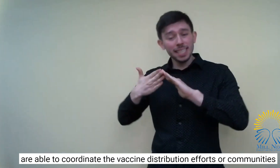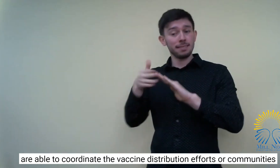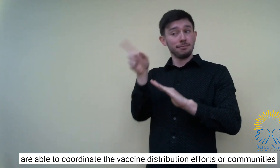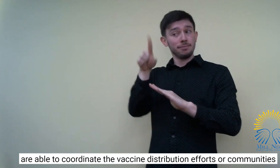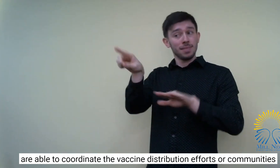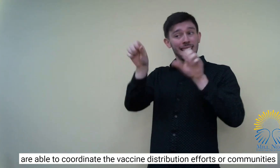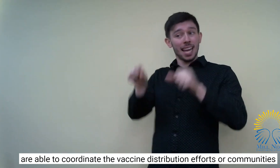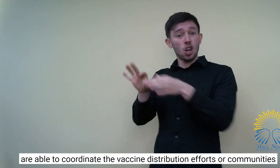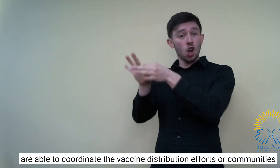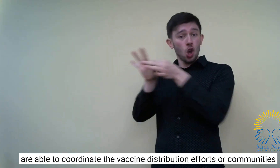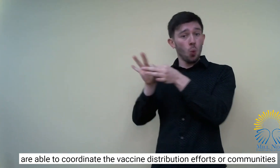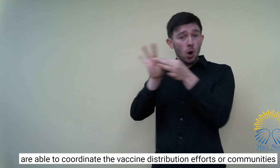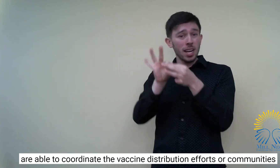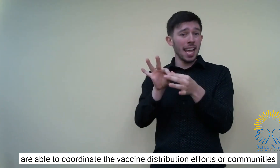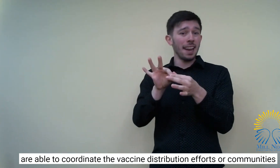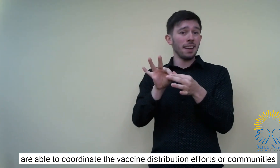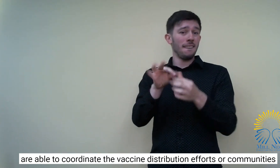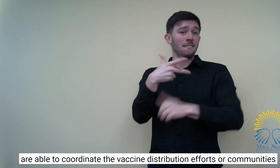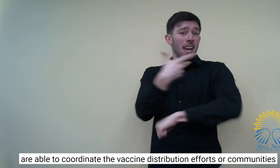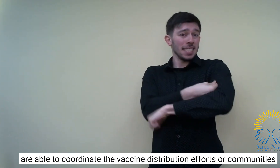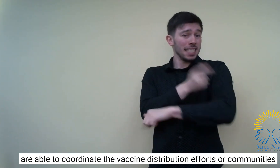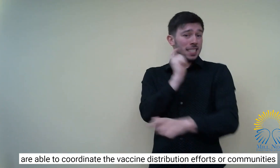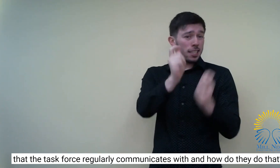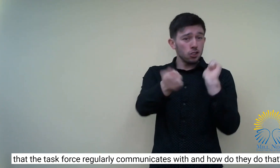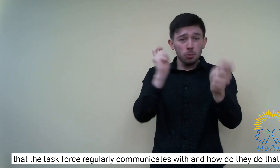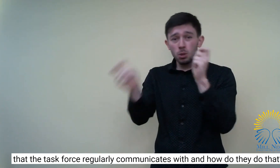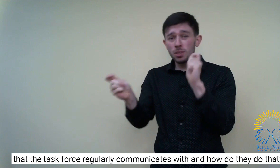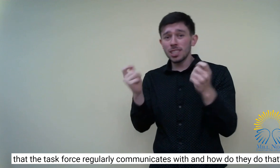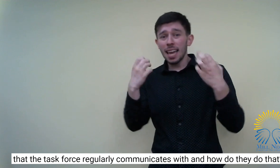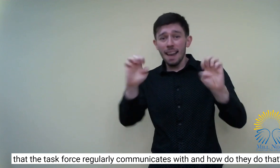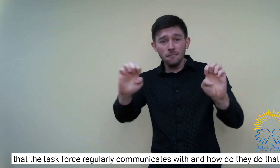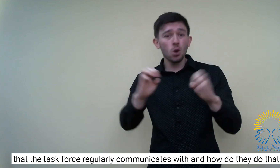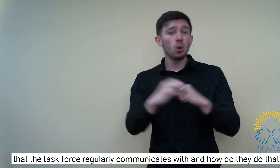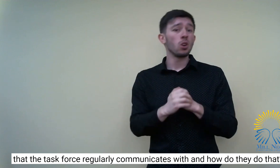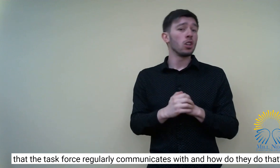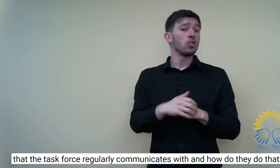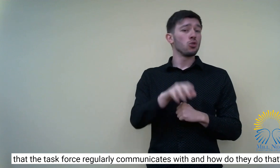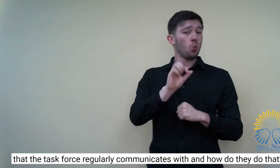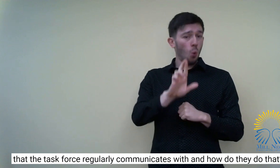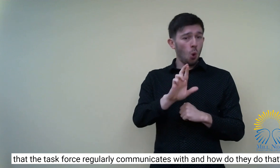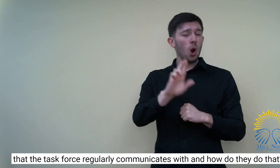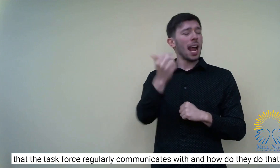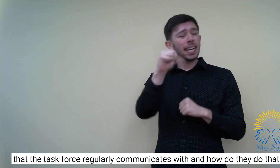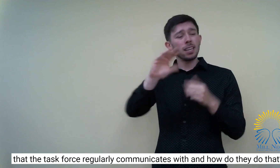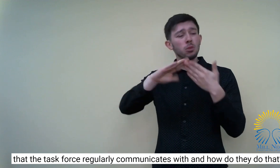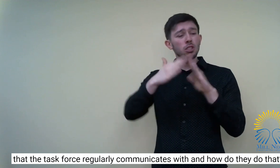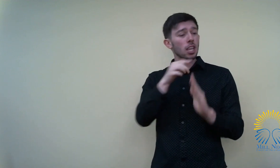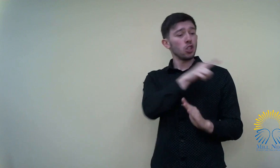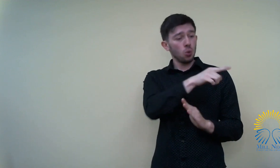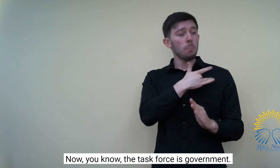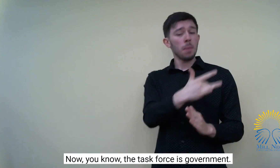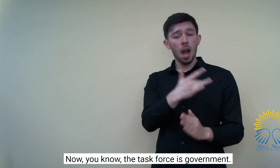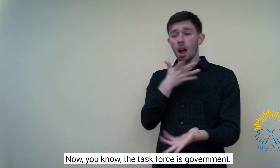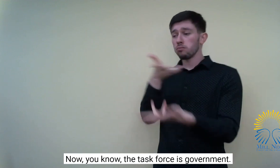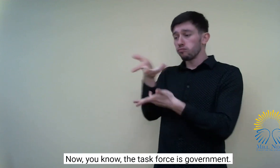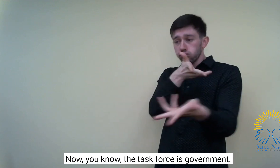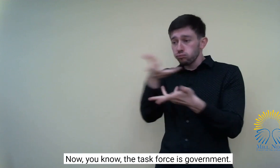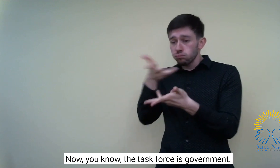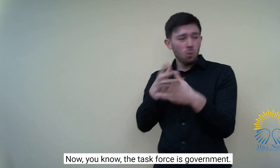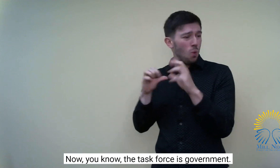the vaccine distribution efforts, or communities that the task force regularly communicates with? And how do they do that? Now, you know, the task force is